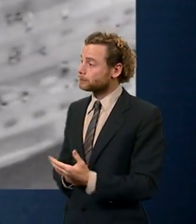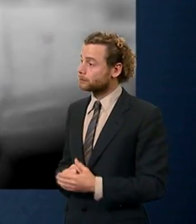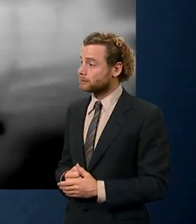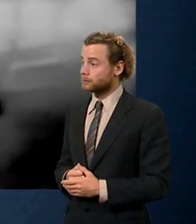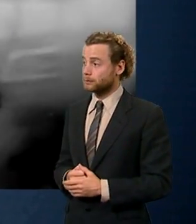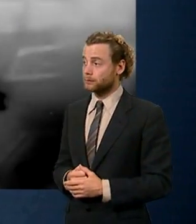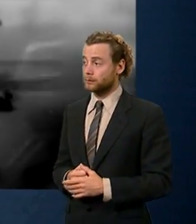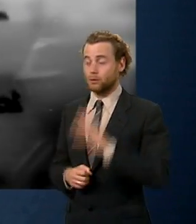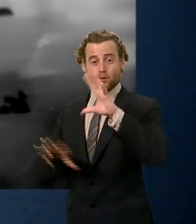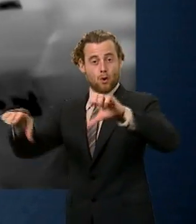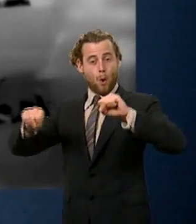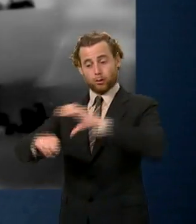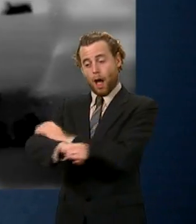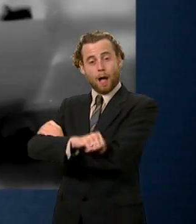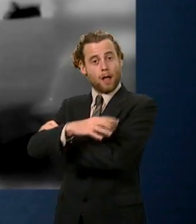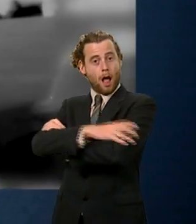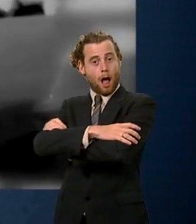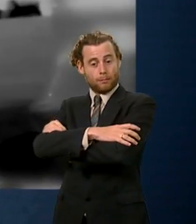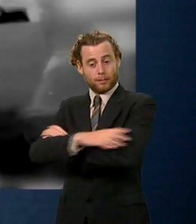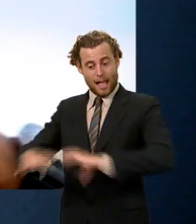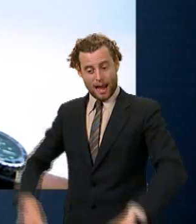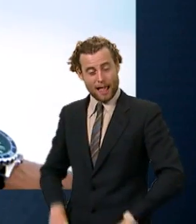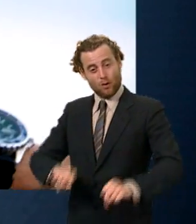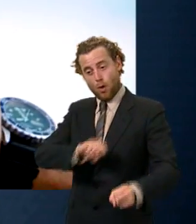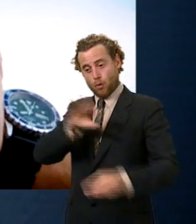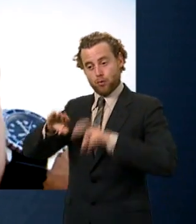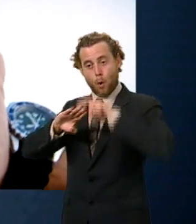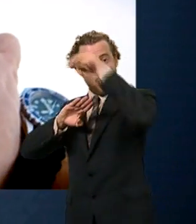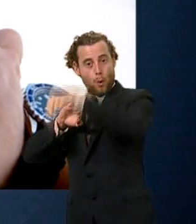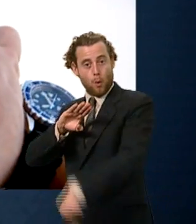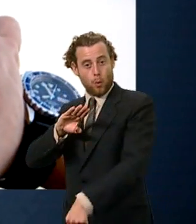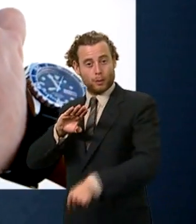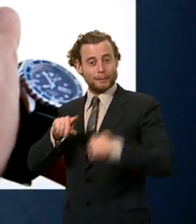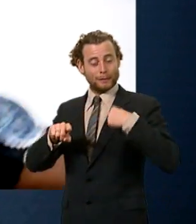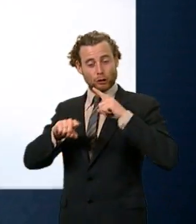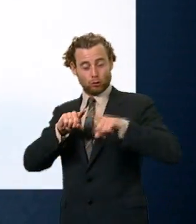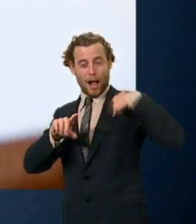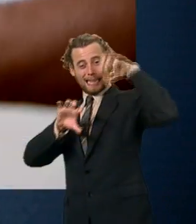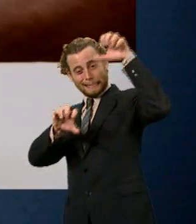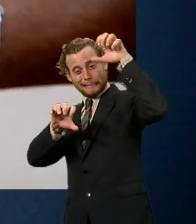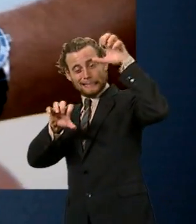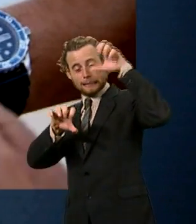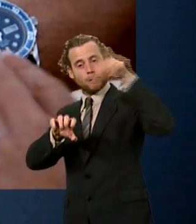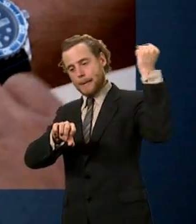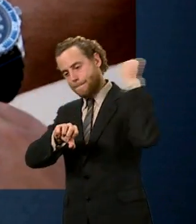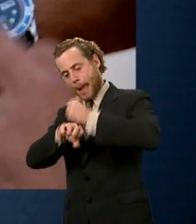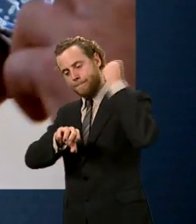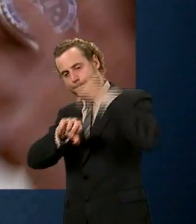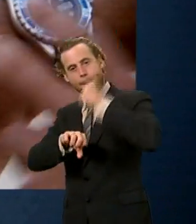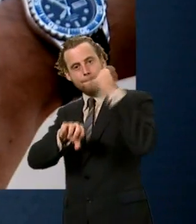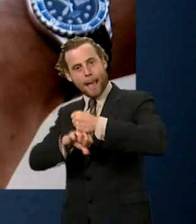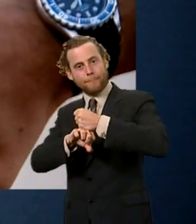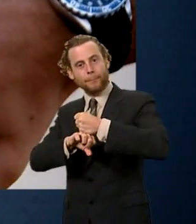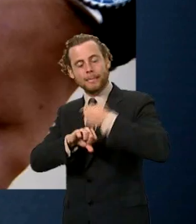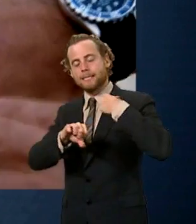They caught me by the arms and legs to throw me to the deck below. I fought back wildly and caught hold of the side. They beat